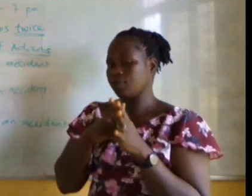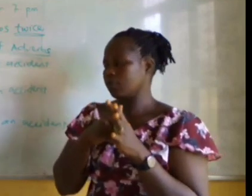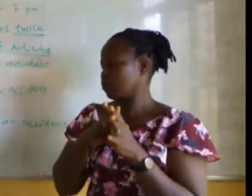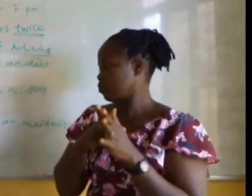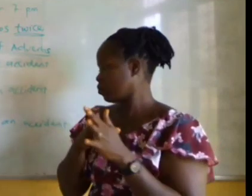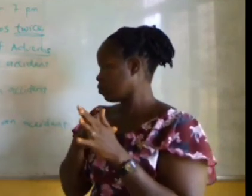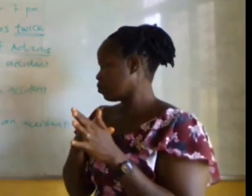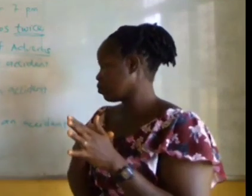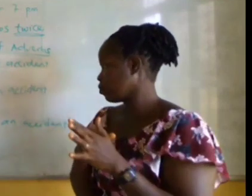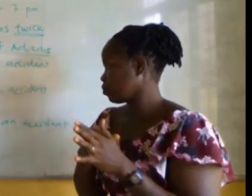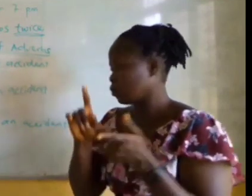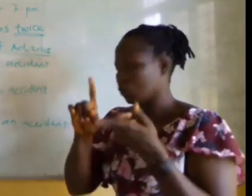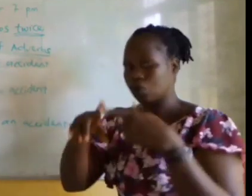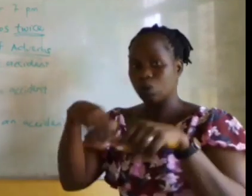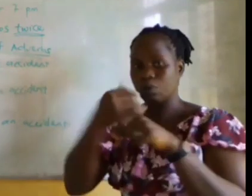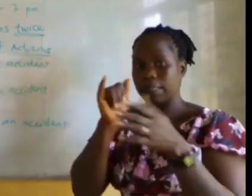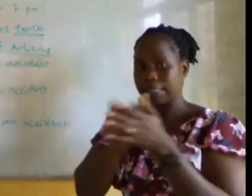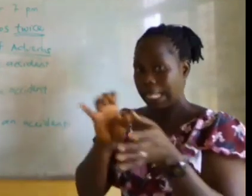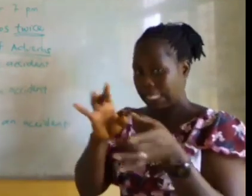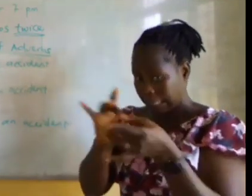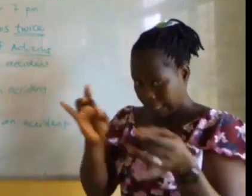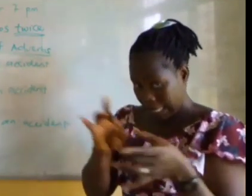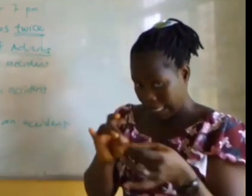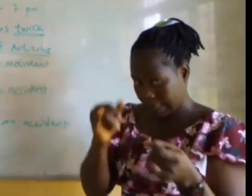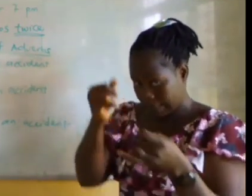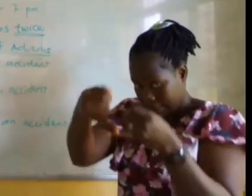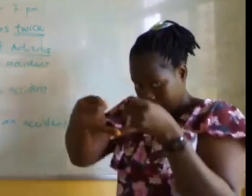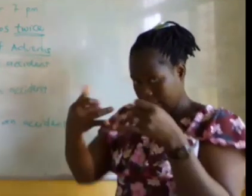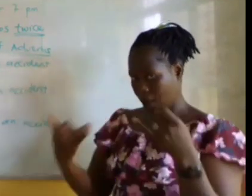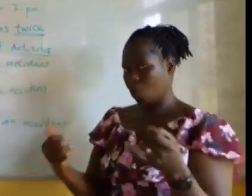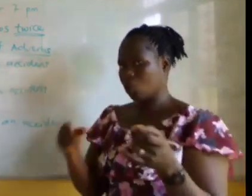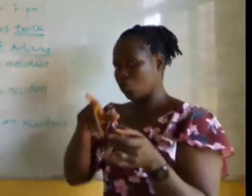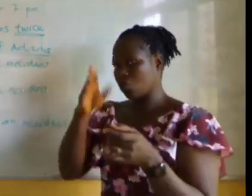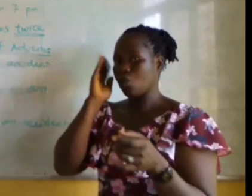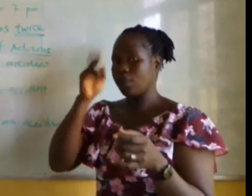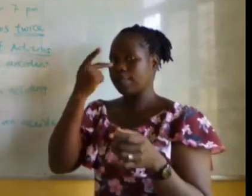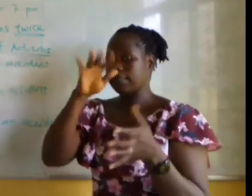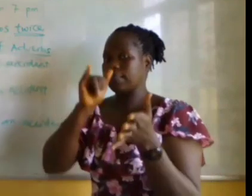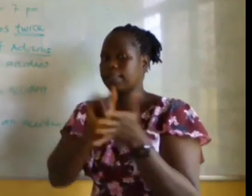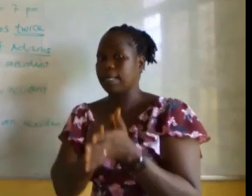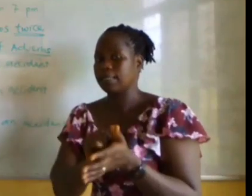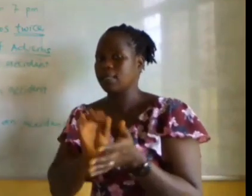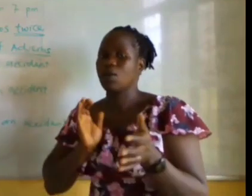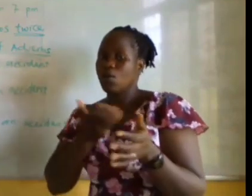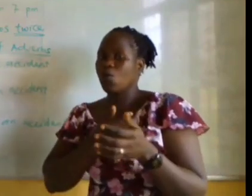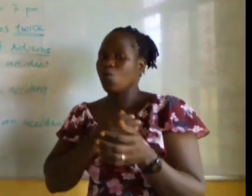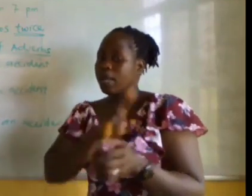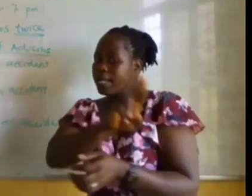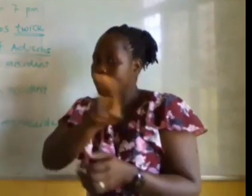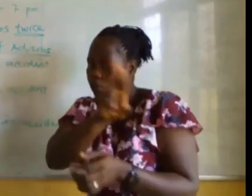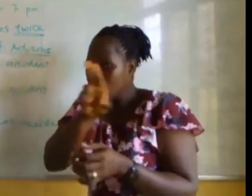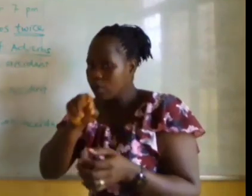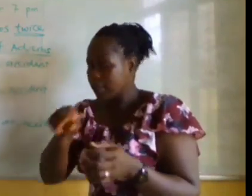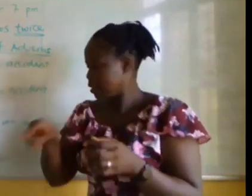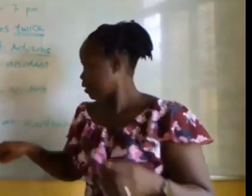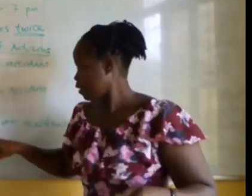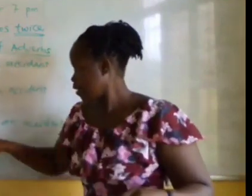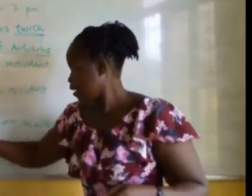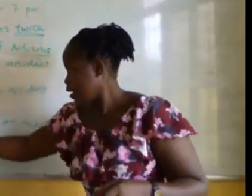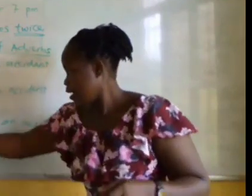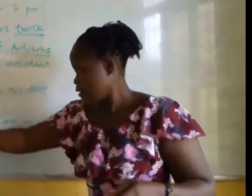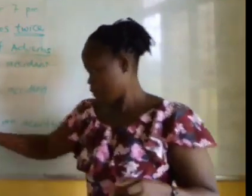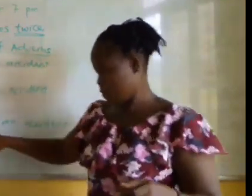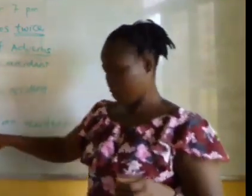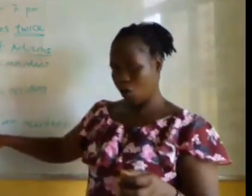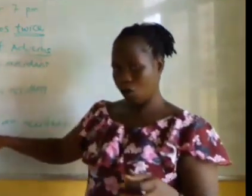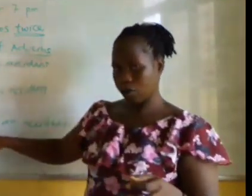that formed the last sentence, you see that we include involved. Then we rephrase, we